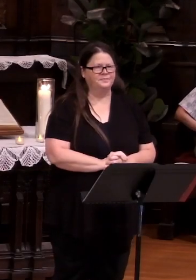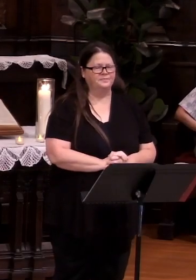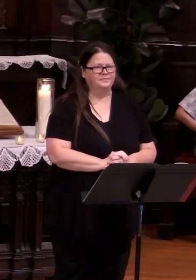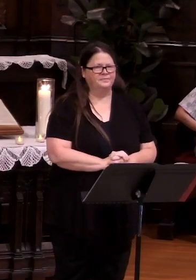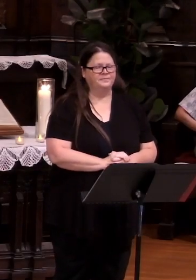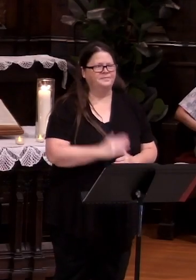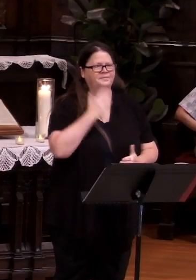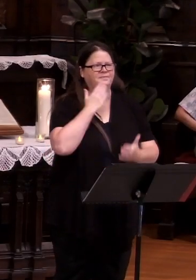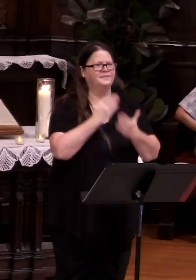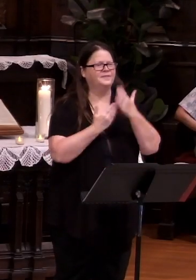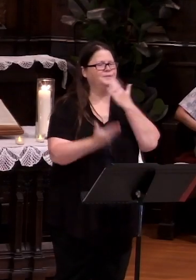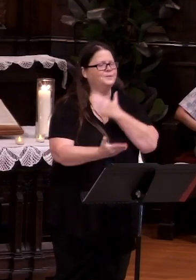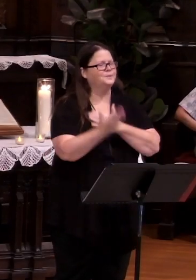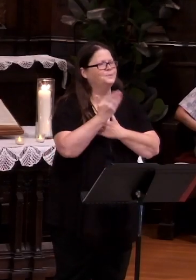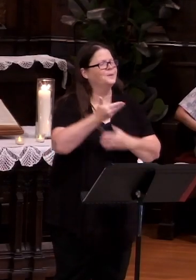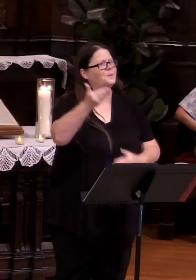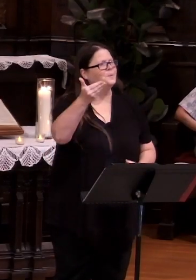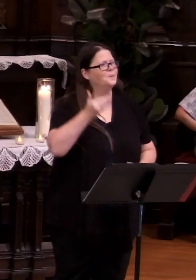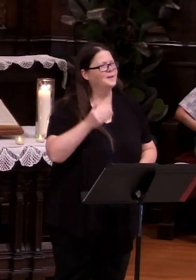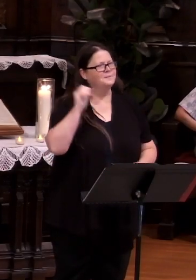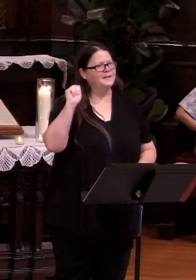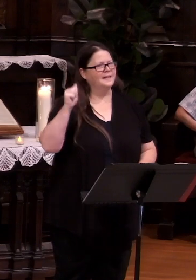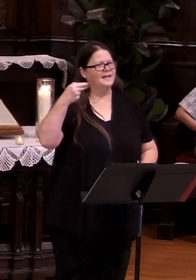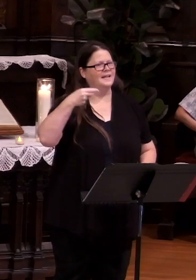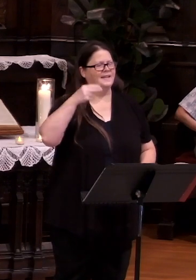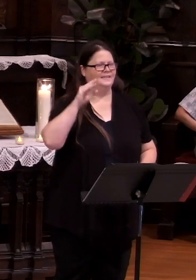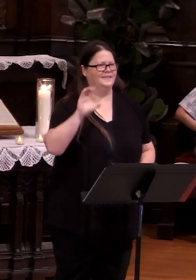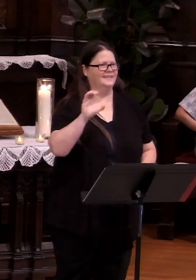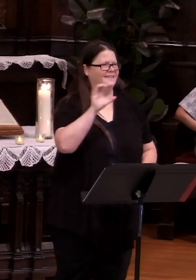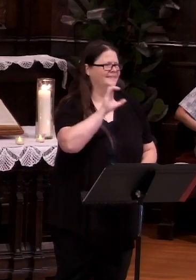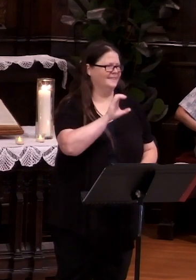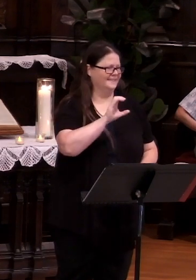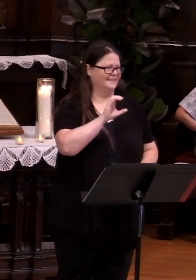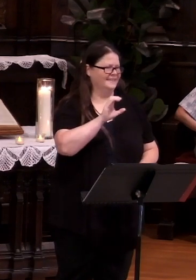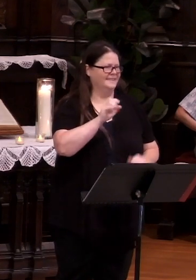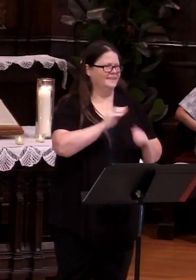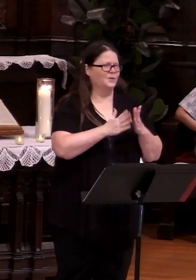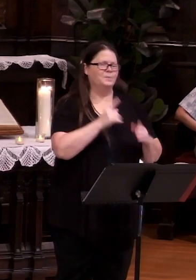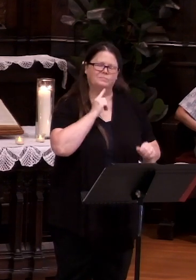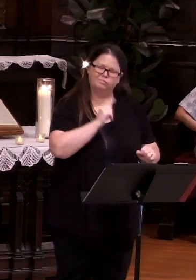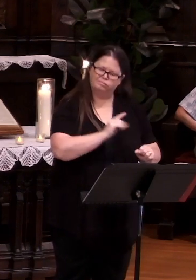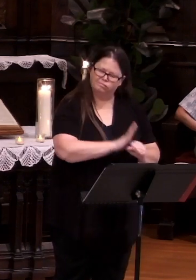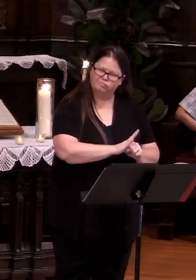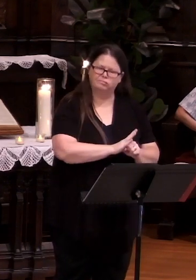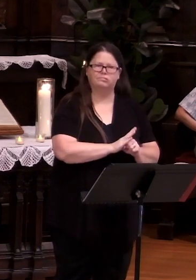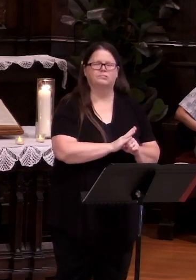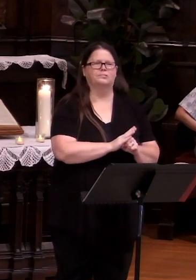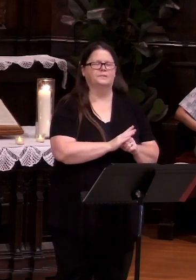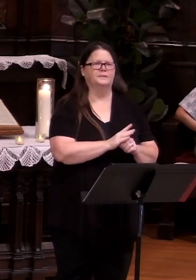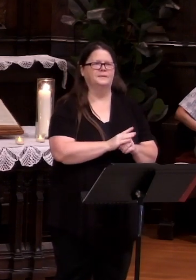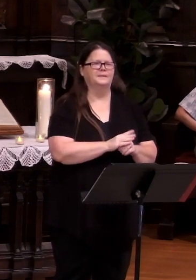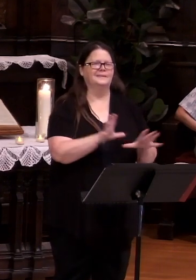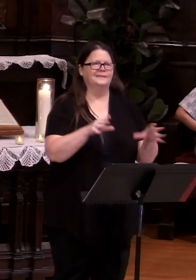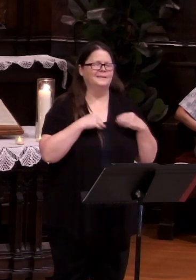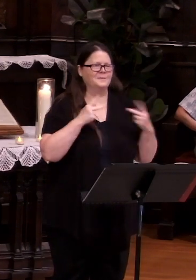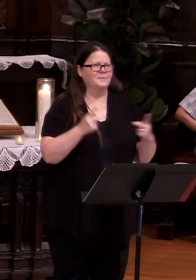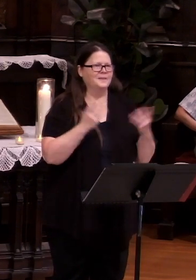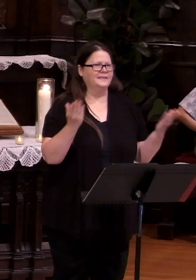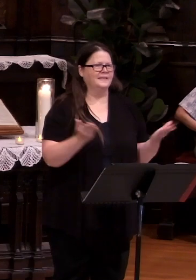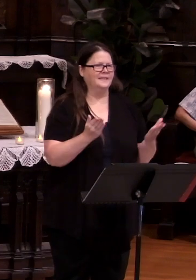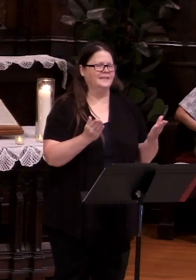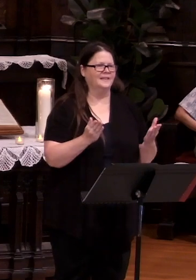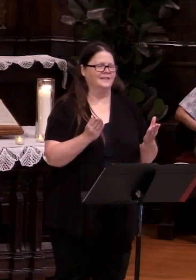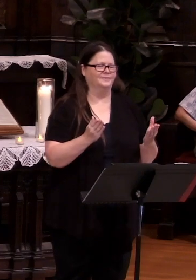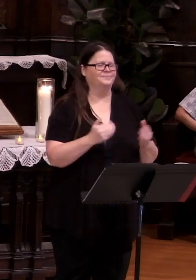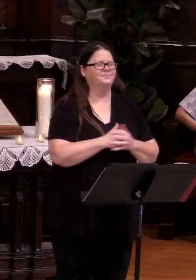Friends, good morning and welcome to Asylum Hill Congregational Church, an open and affirming congregation in the United Church of